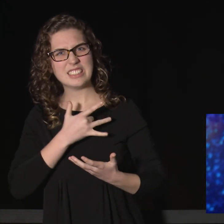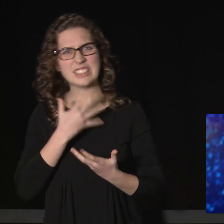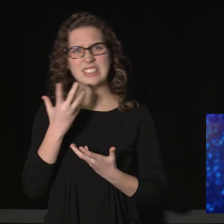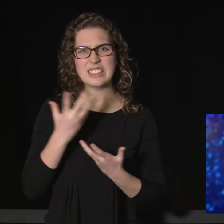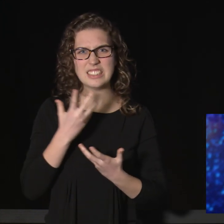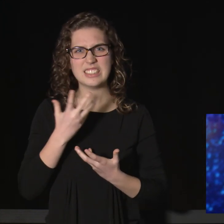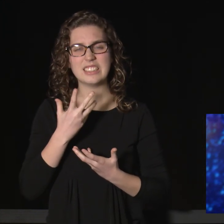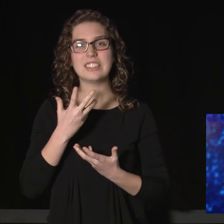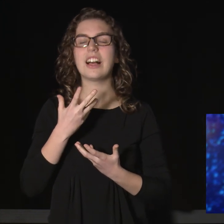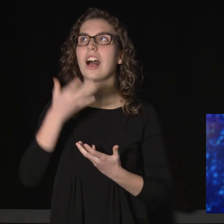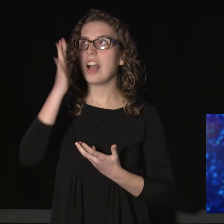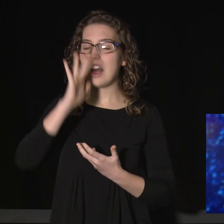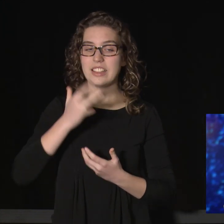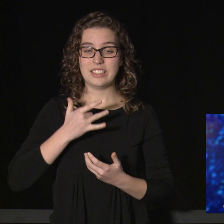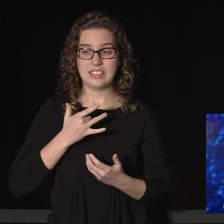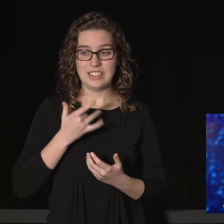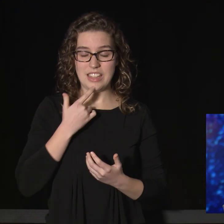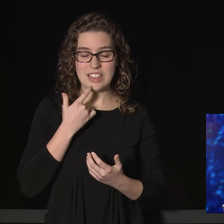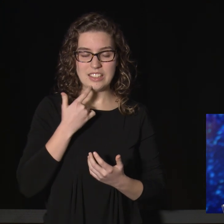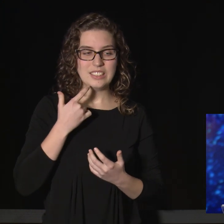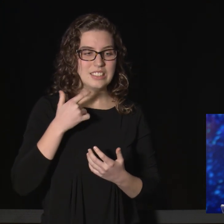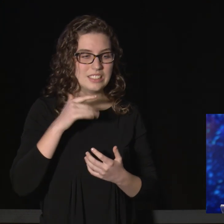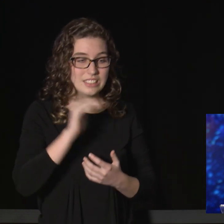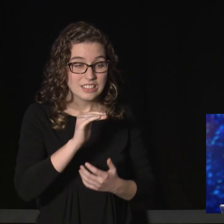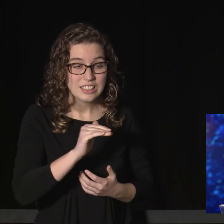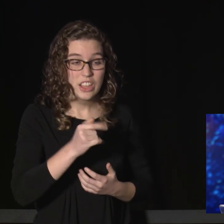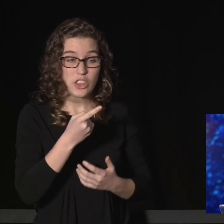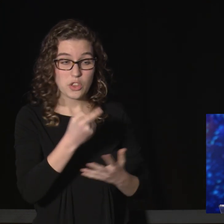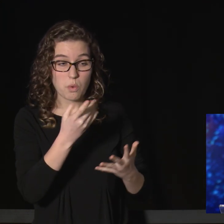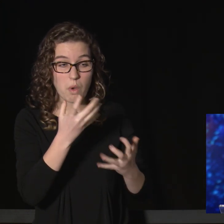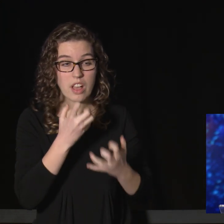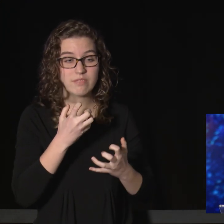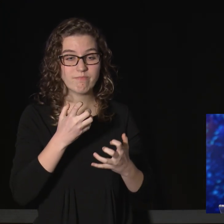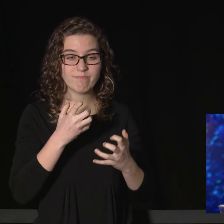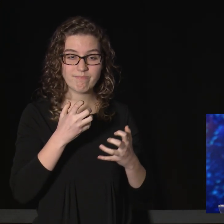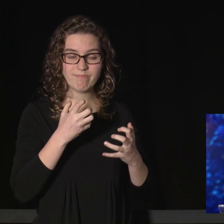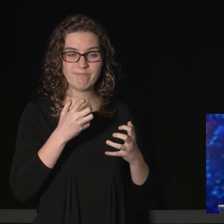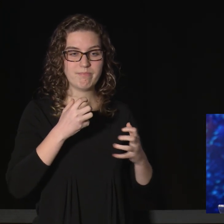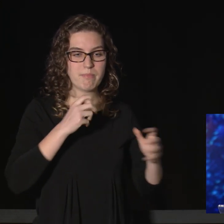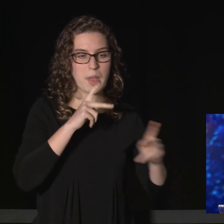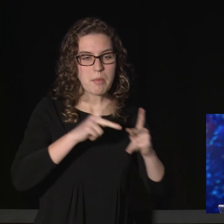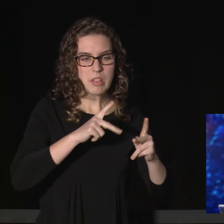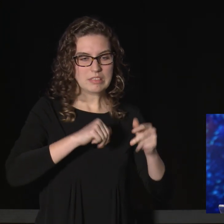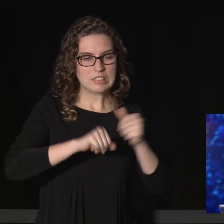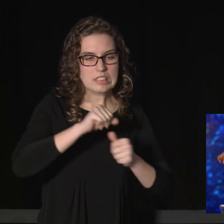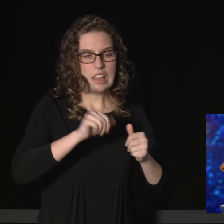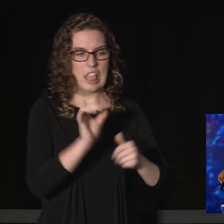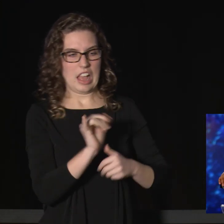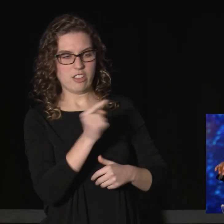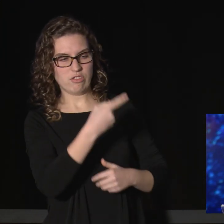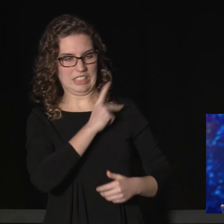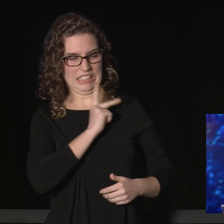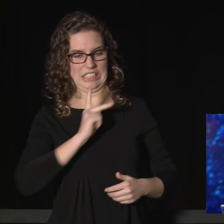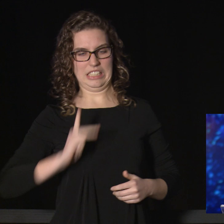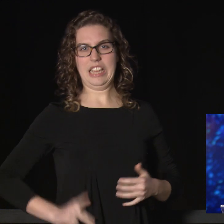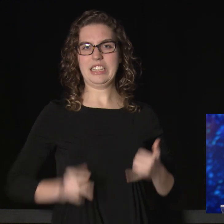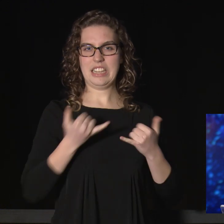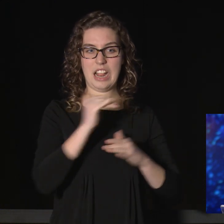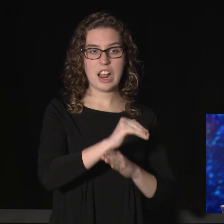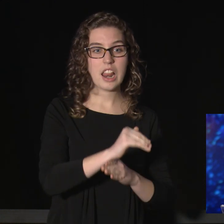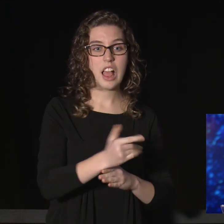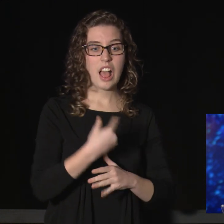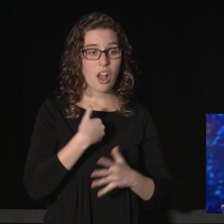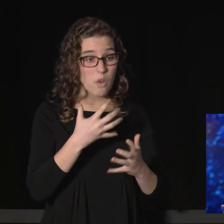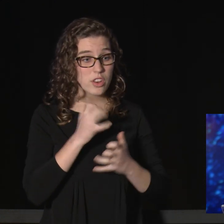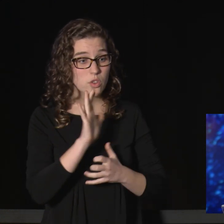God says, Stephen, you wanted to be treated like a king tonight, but I wanted your wife and your family to be treated like